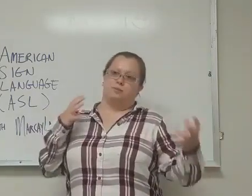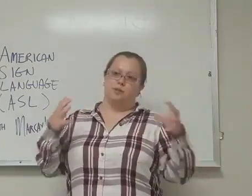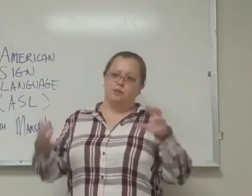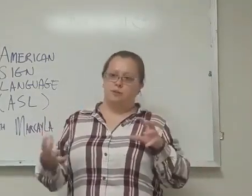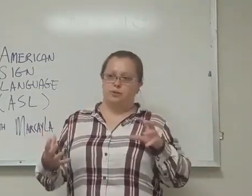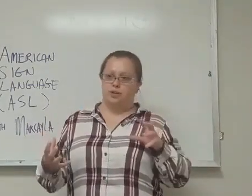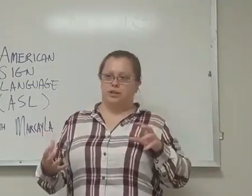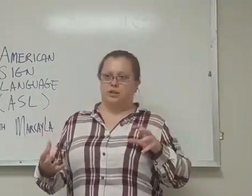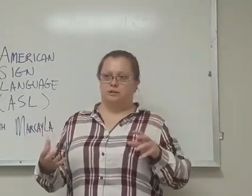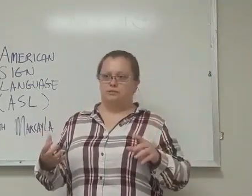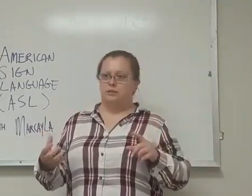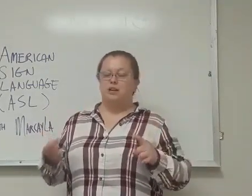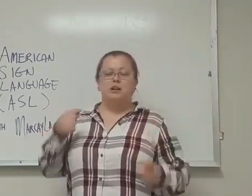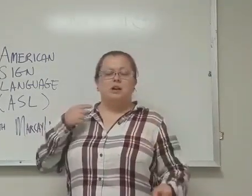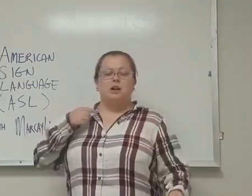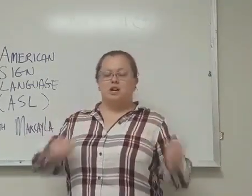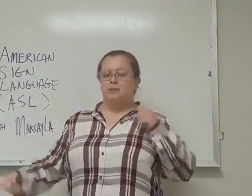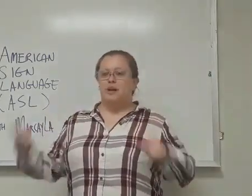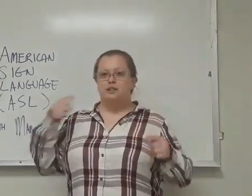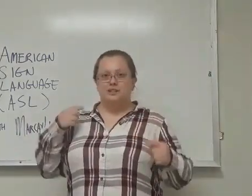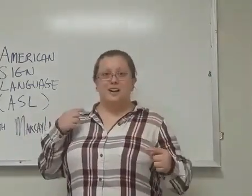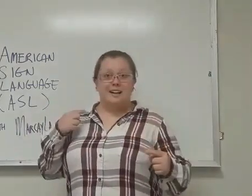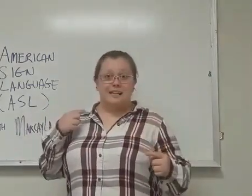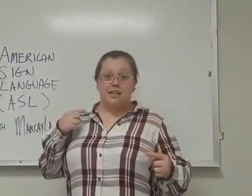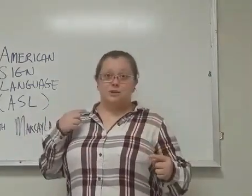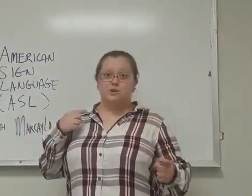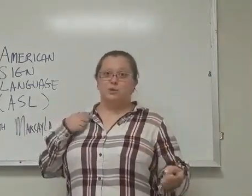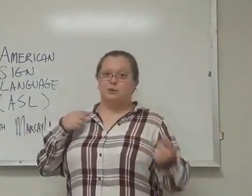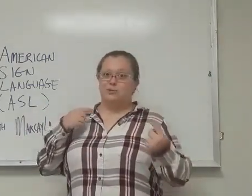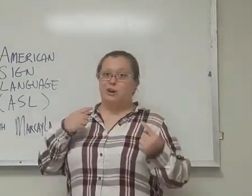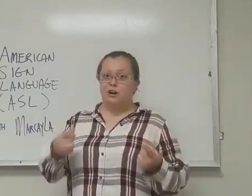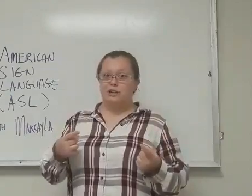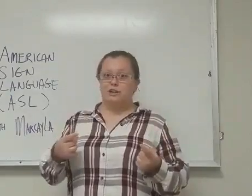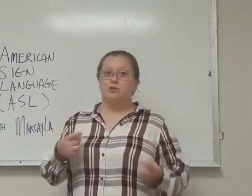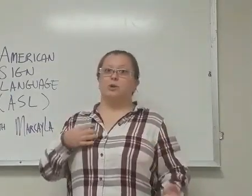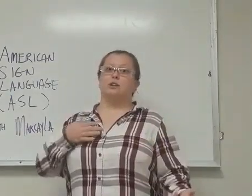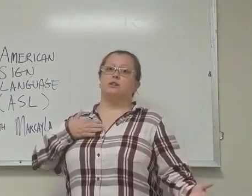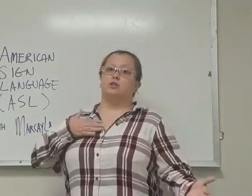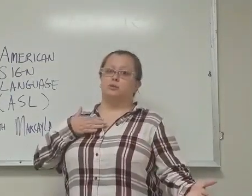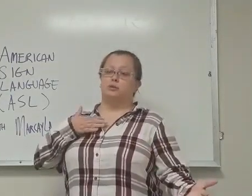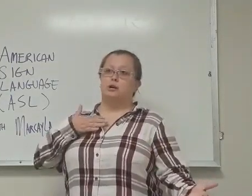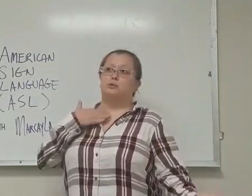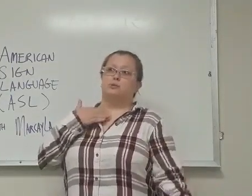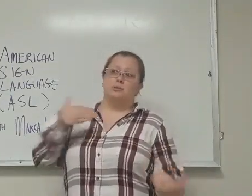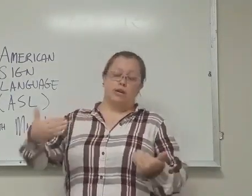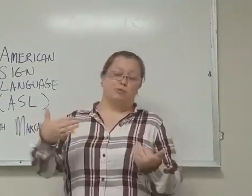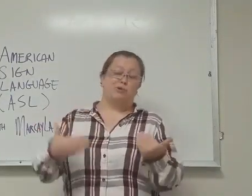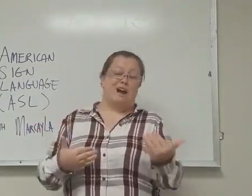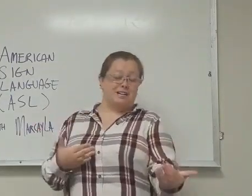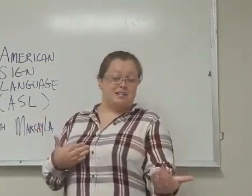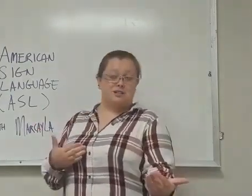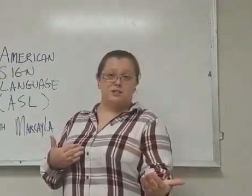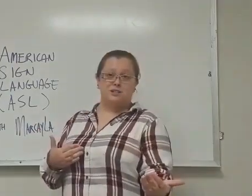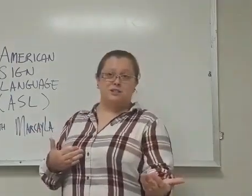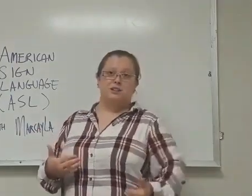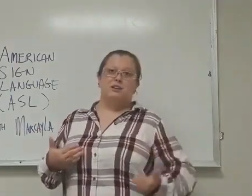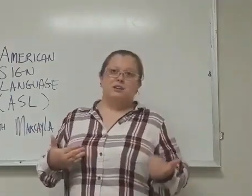muscle memory of automatically signing things when I'm talking, so it helps me to practice. Right.